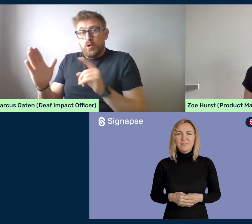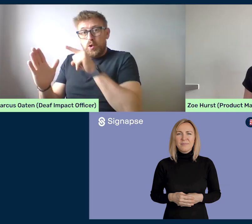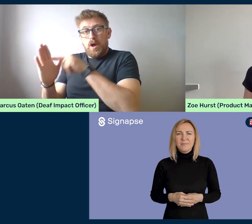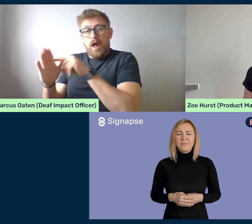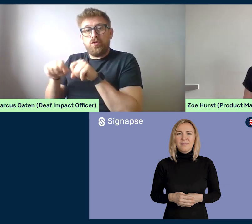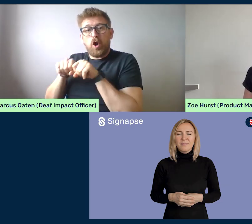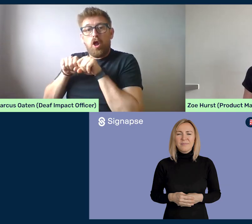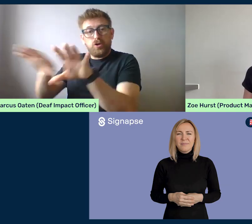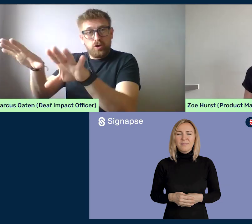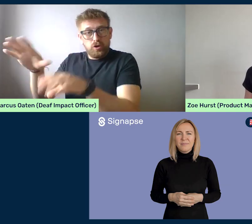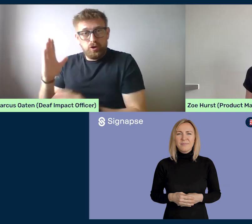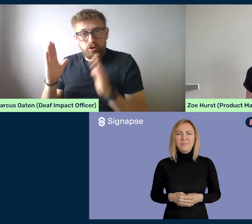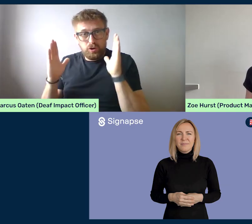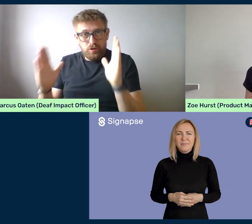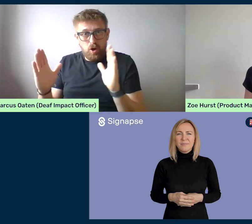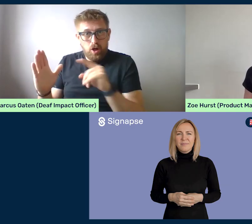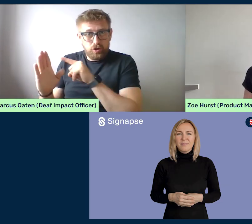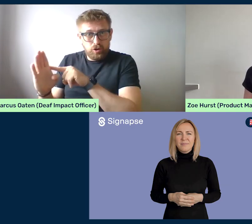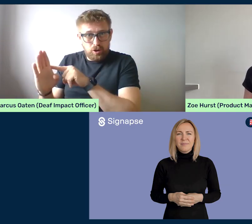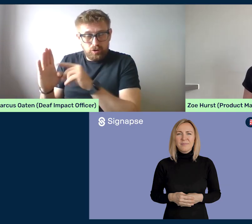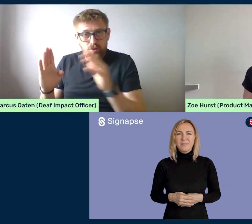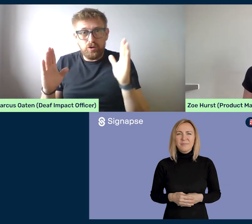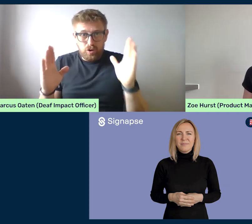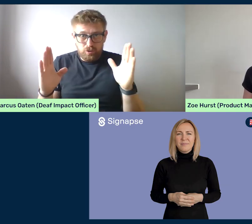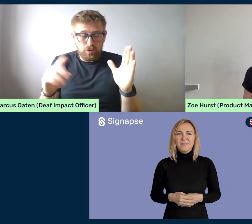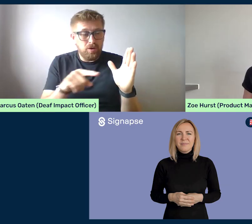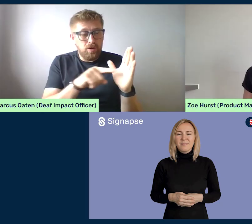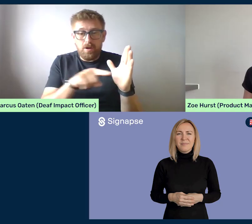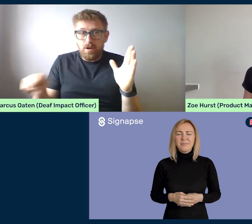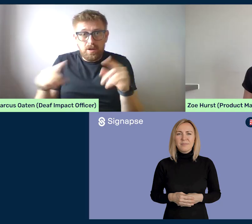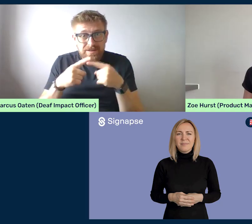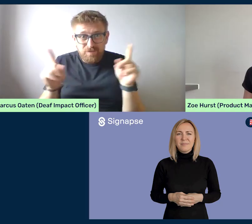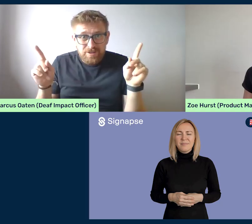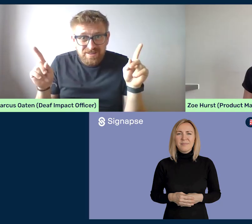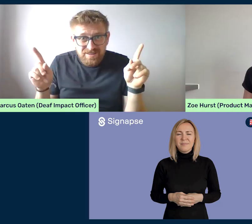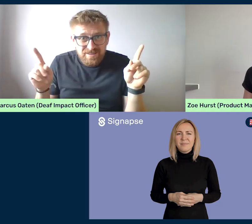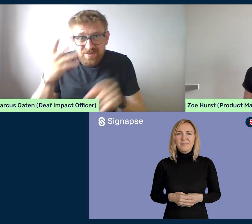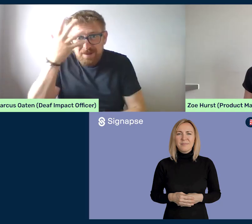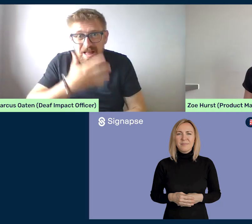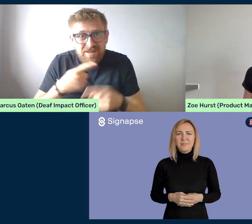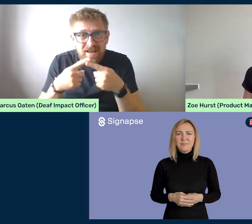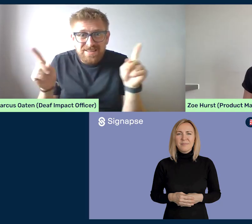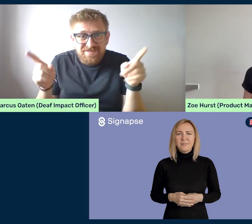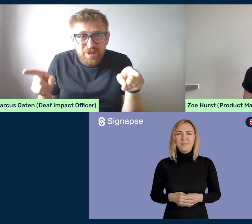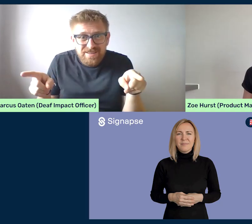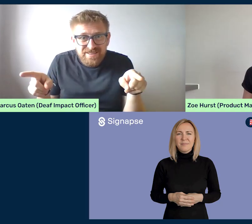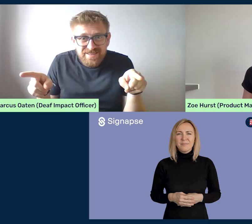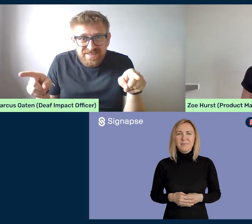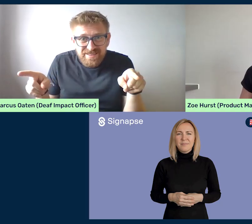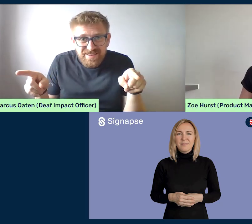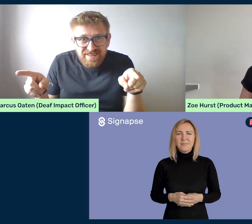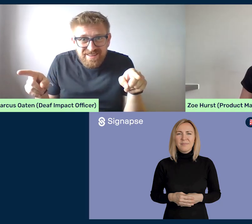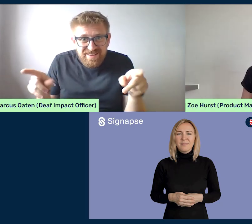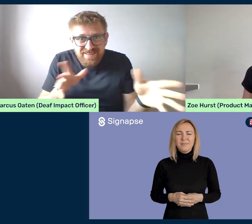feedback. So from that point to the actual launch, of version 2, it's complete,